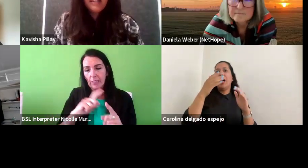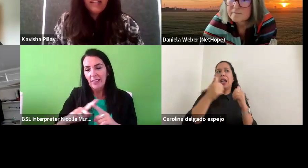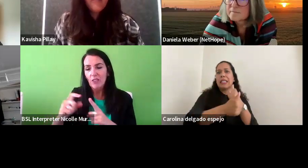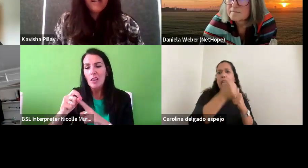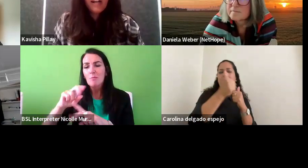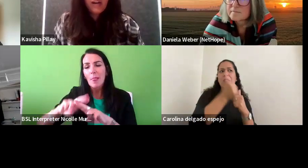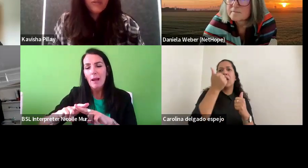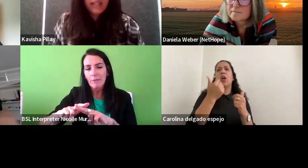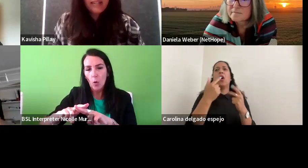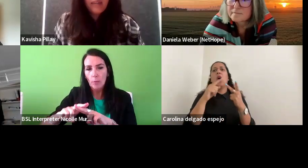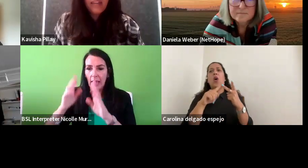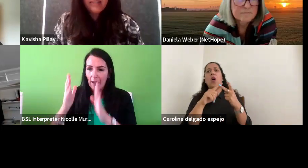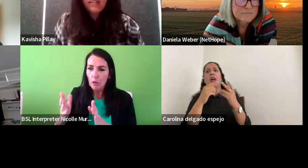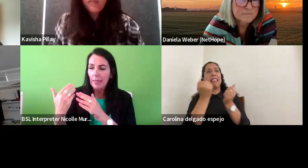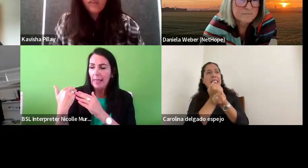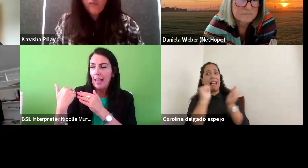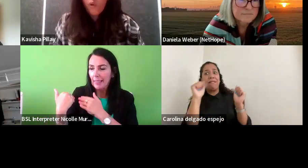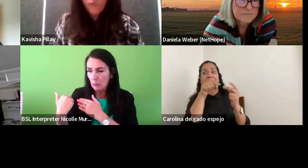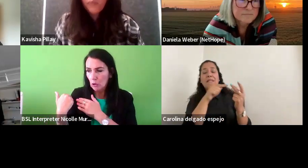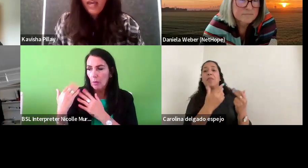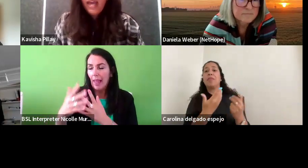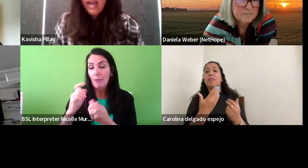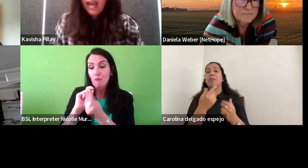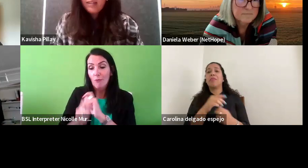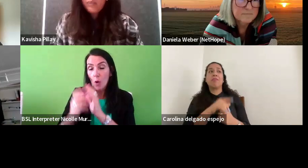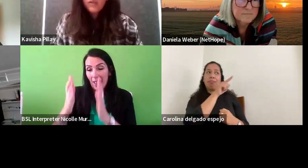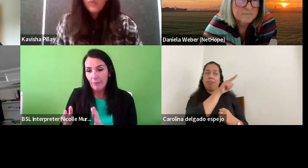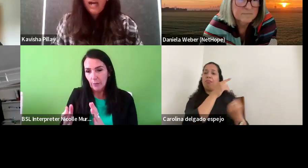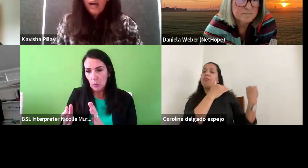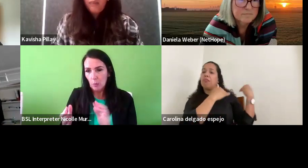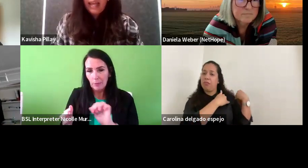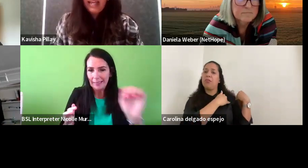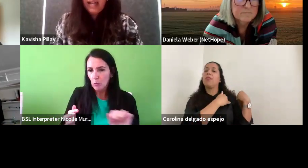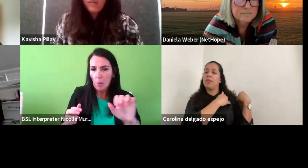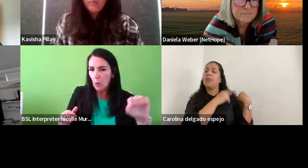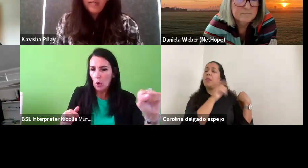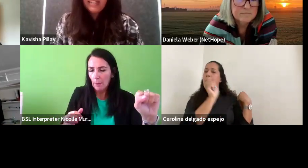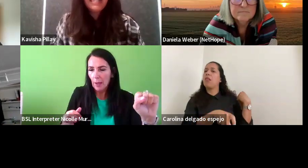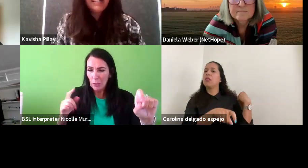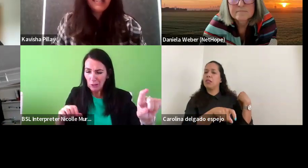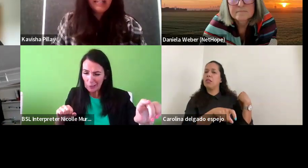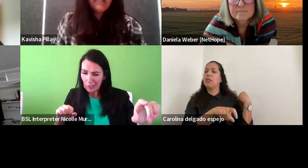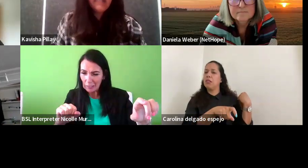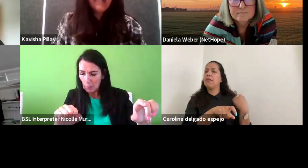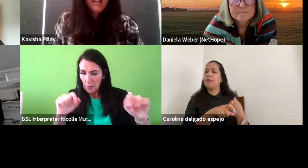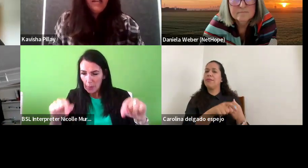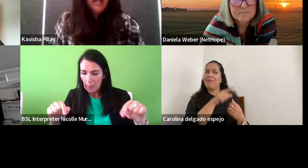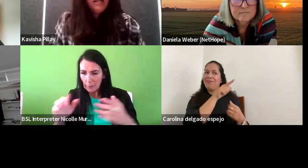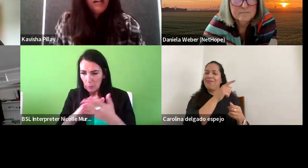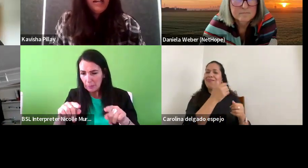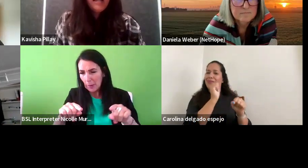is a need for accountability and there is a need for reform. And because we are playing catch up a bit, it does leave